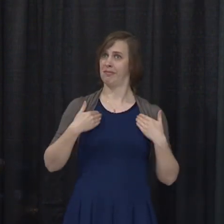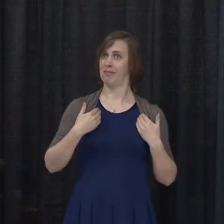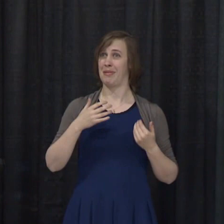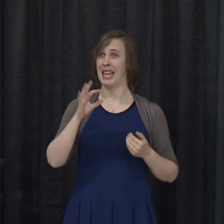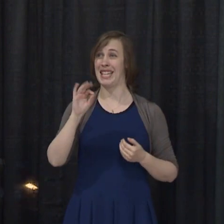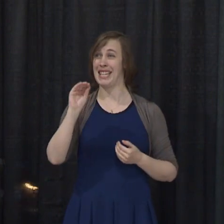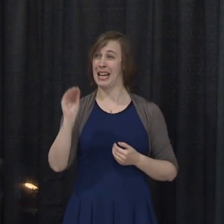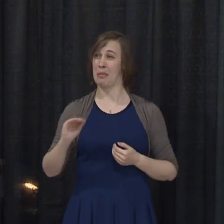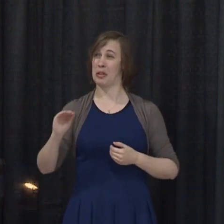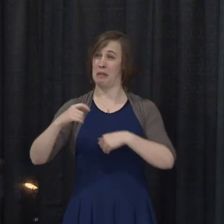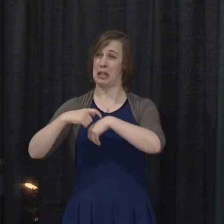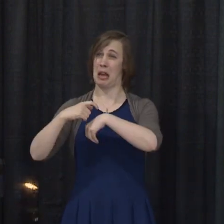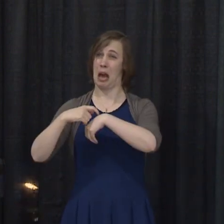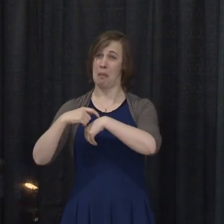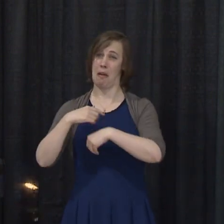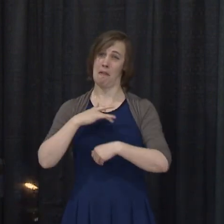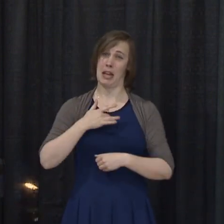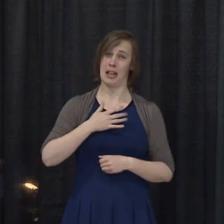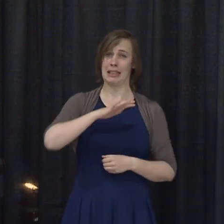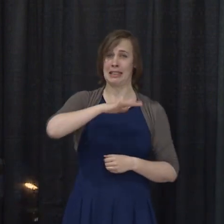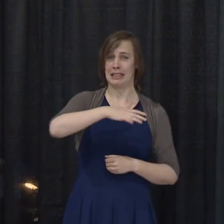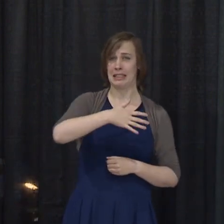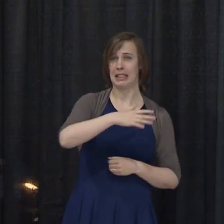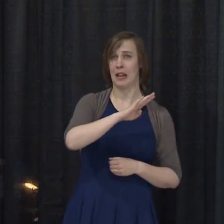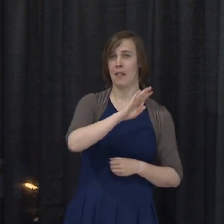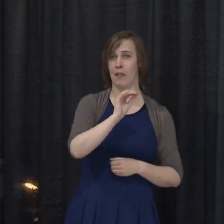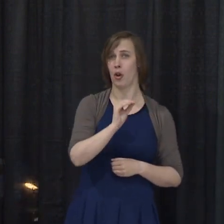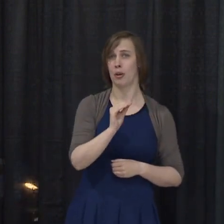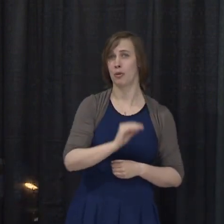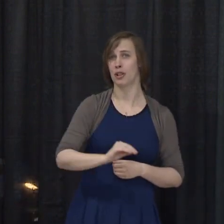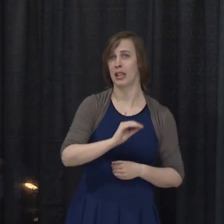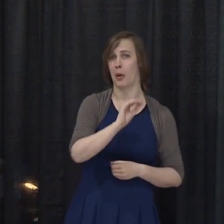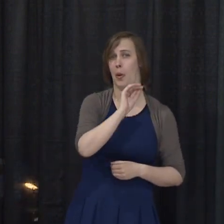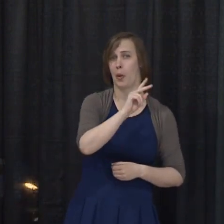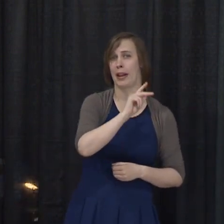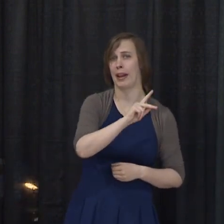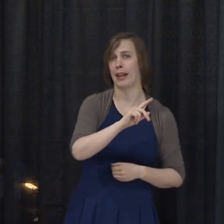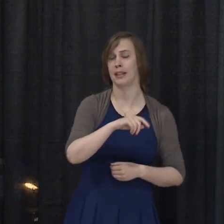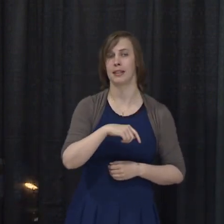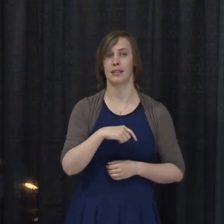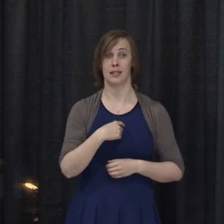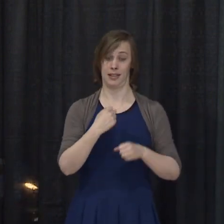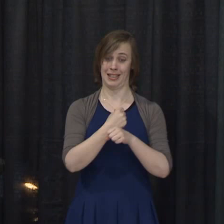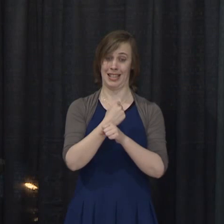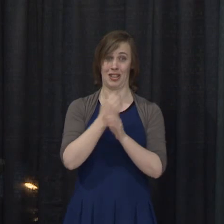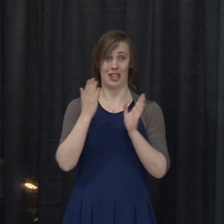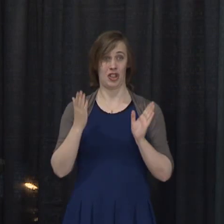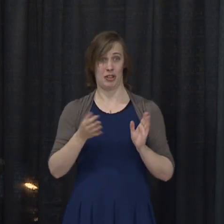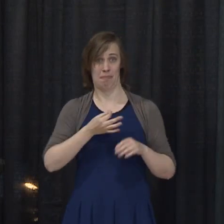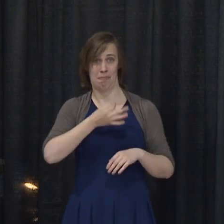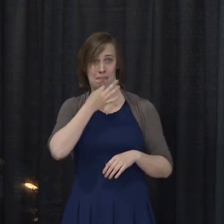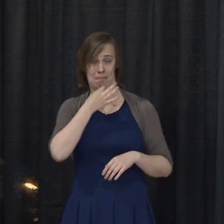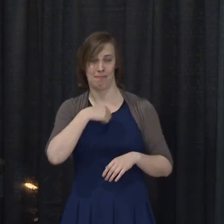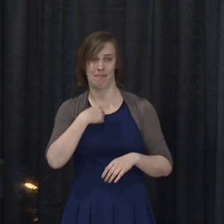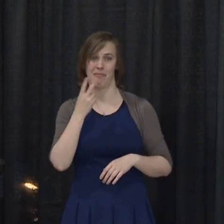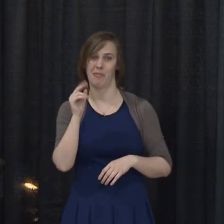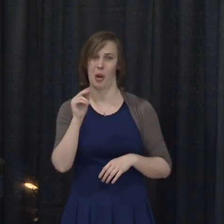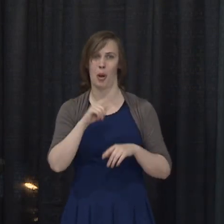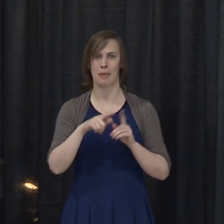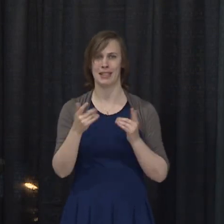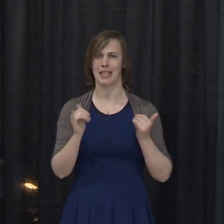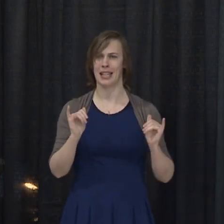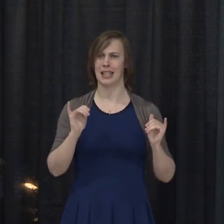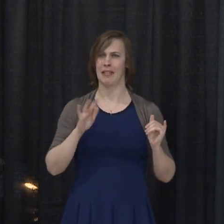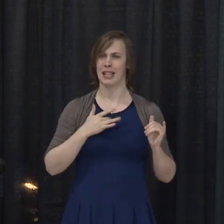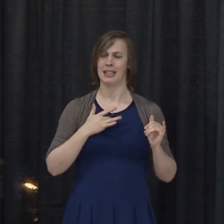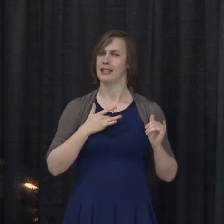Now, I'm no analyst, but those numbers are brutal. So I needed to start working with my